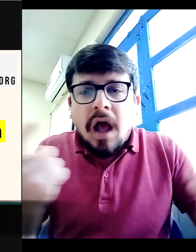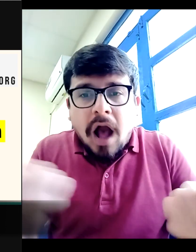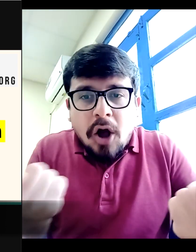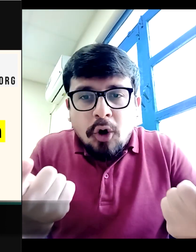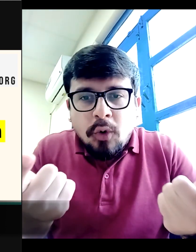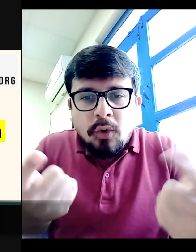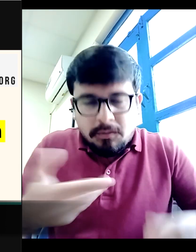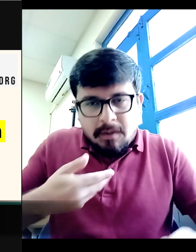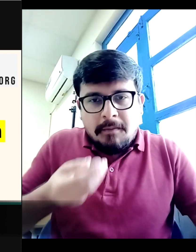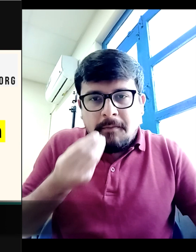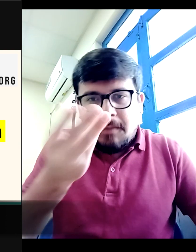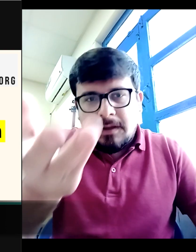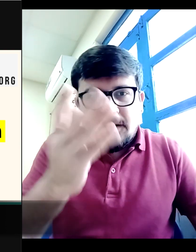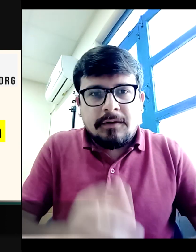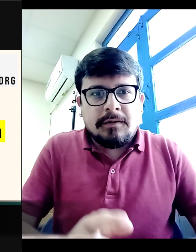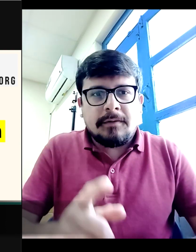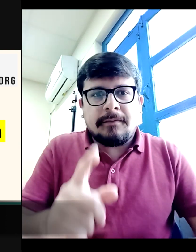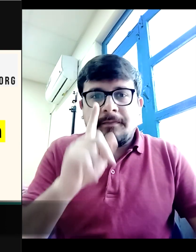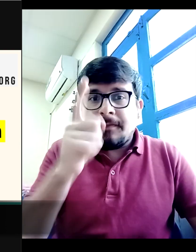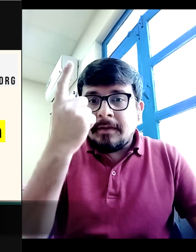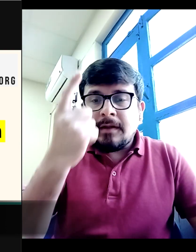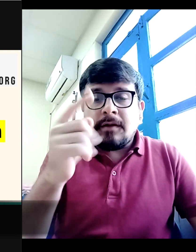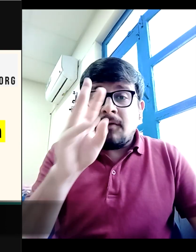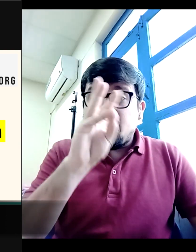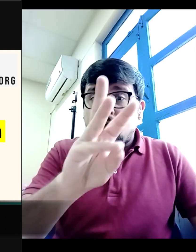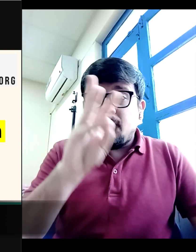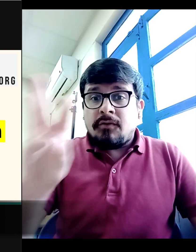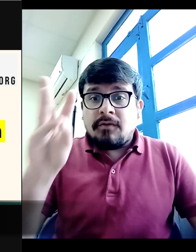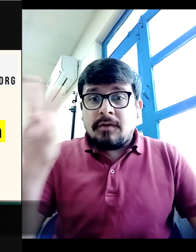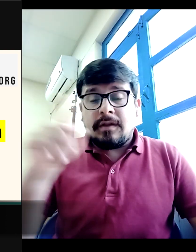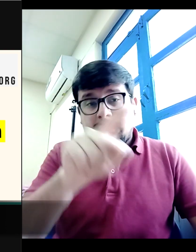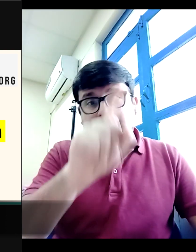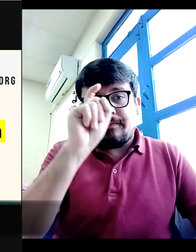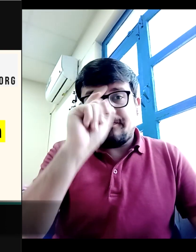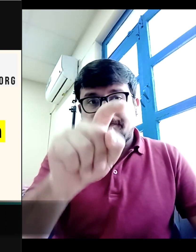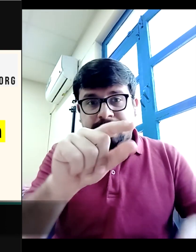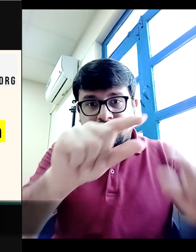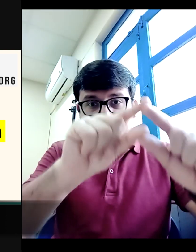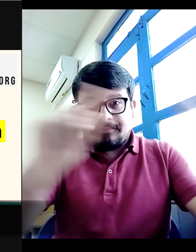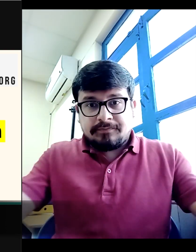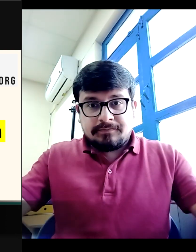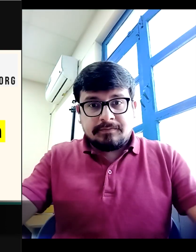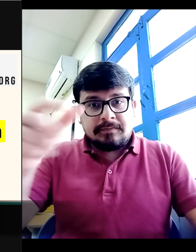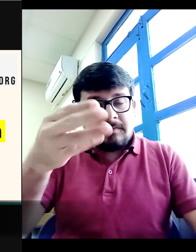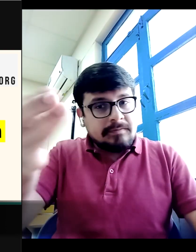First of all, I would like you to go to this website.